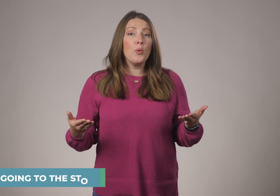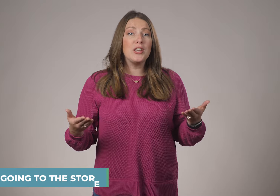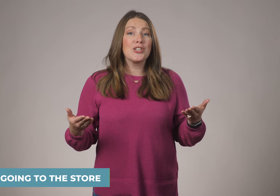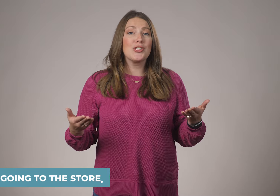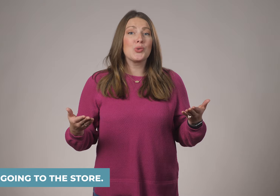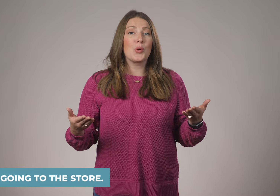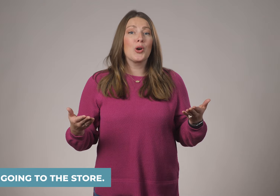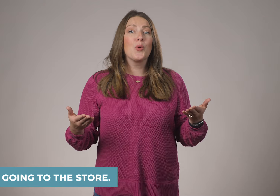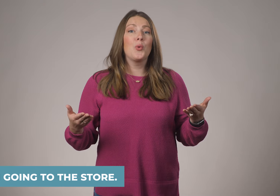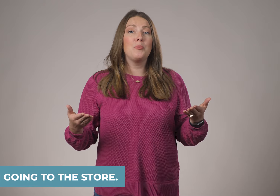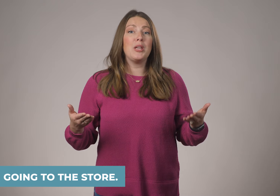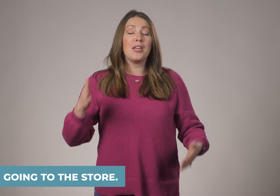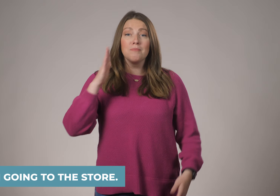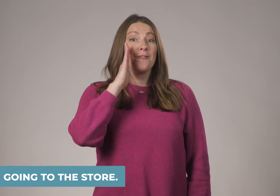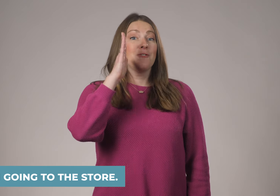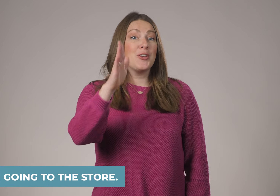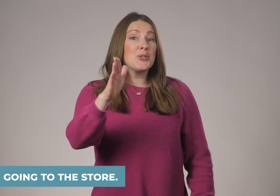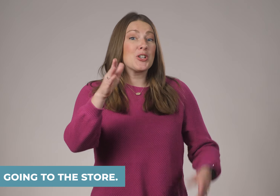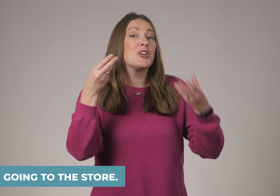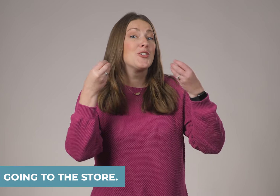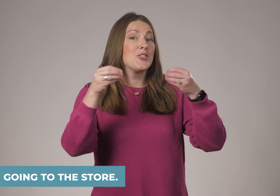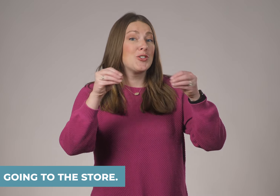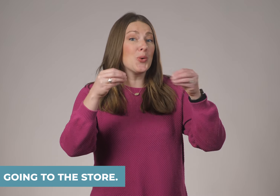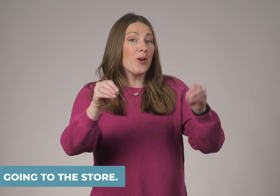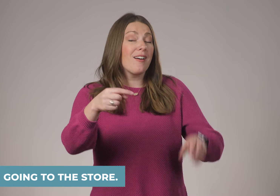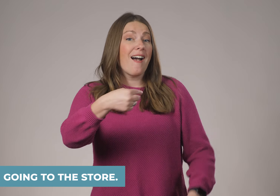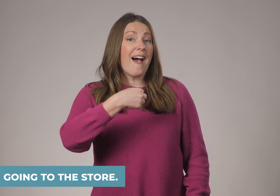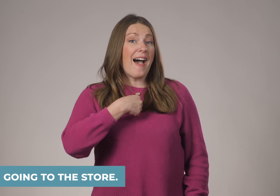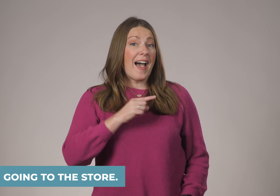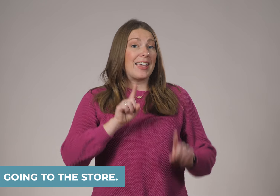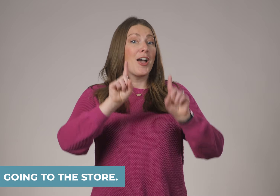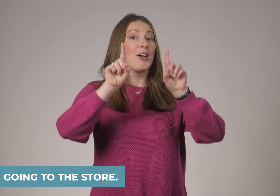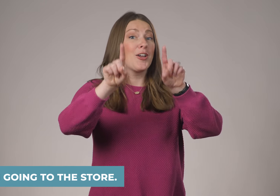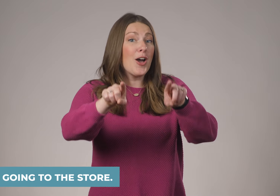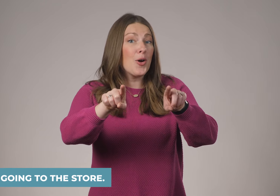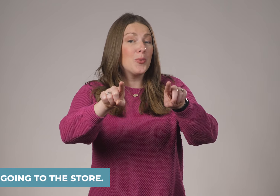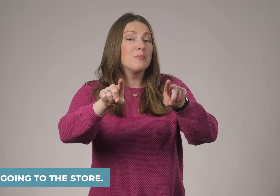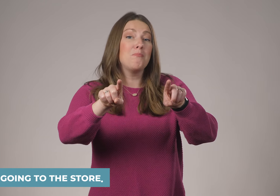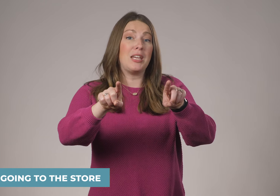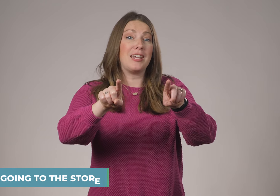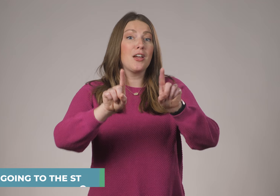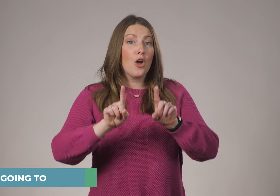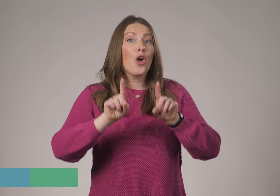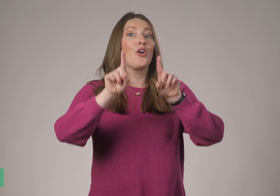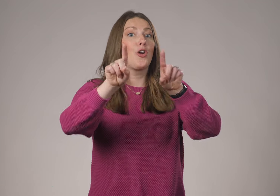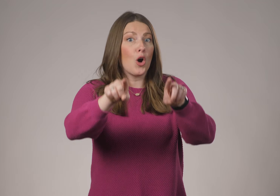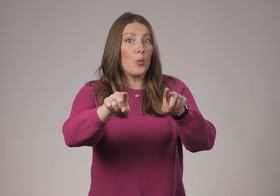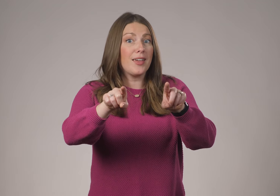to the store would be future store I go, meaning going.